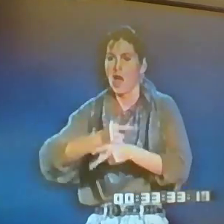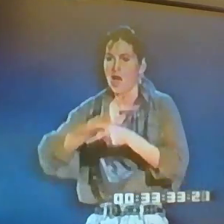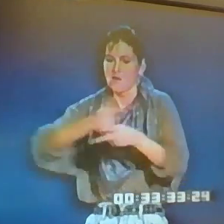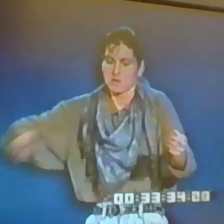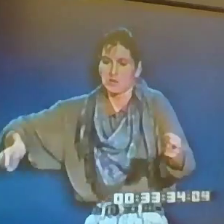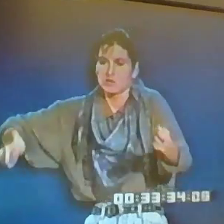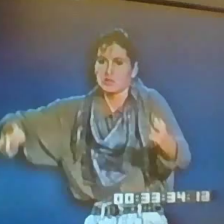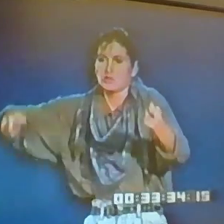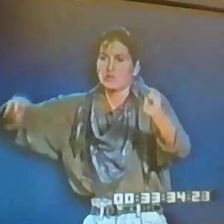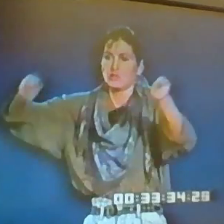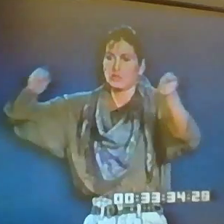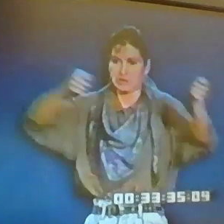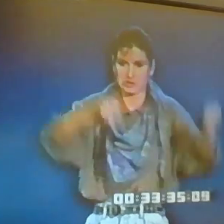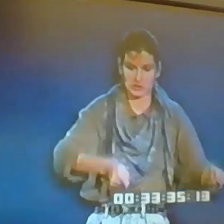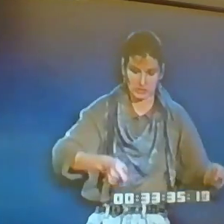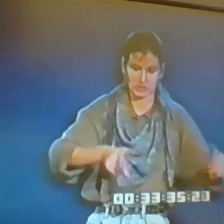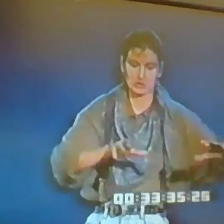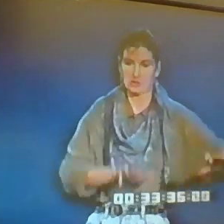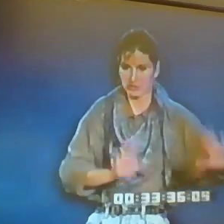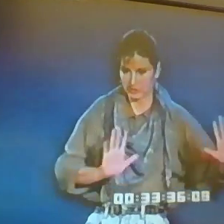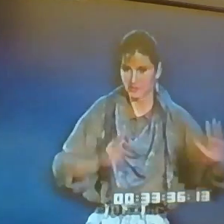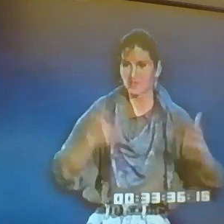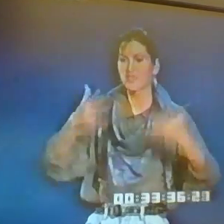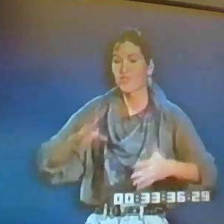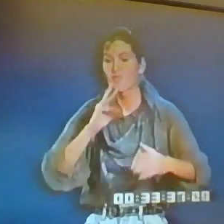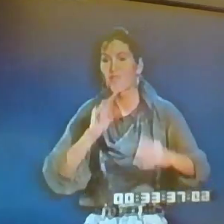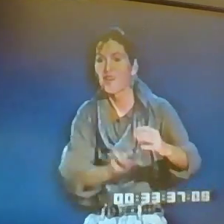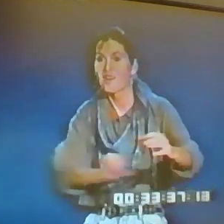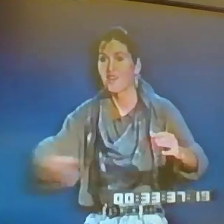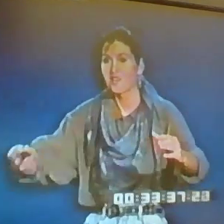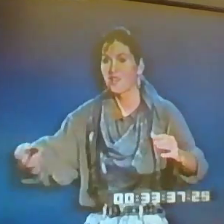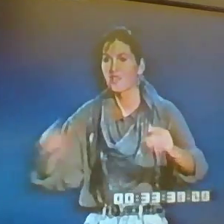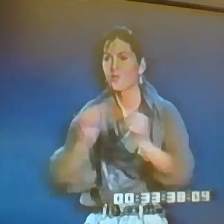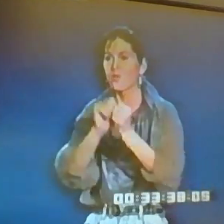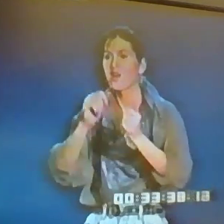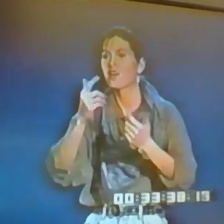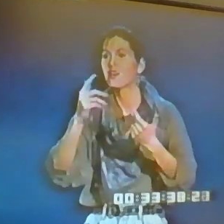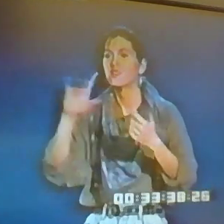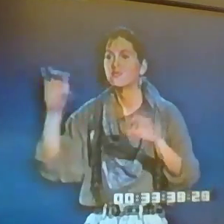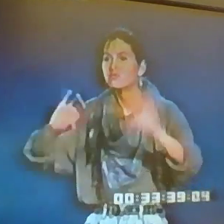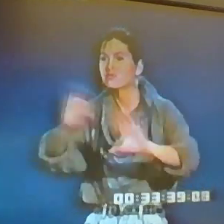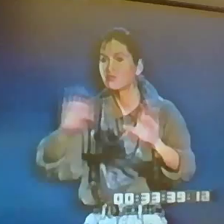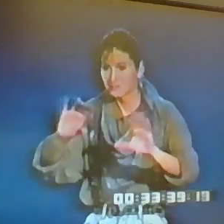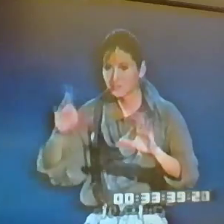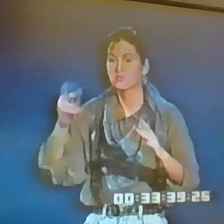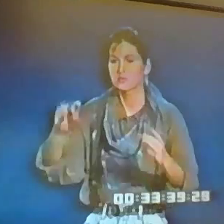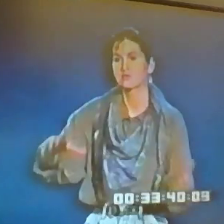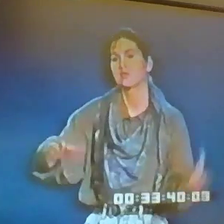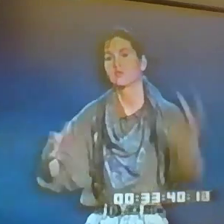put the oven on 375 degrees, and we're gonna cook that for about an hour to an hour and a half.